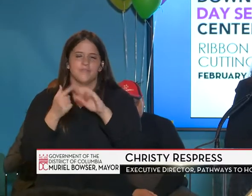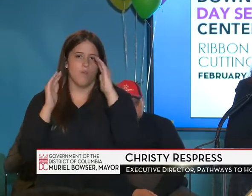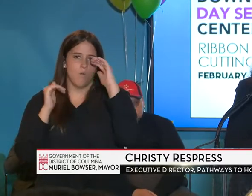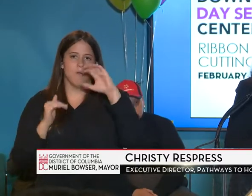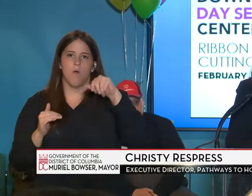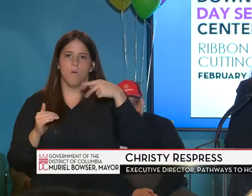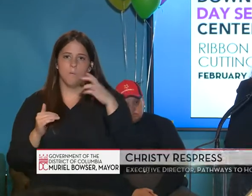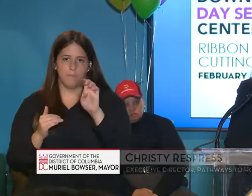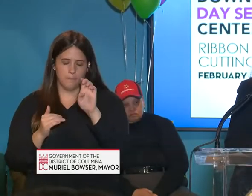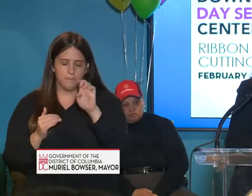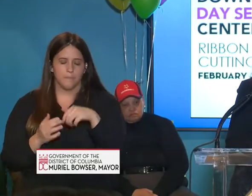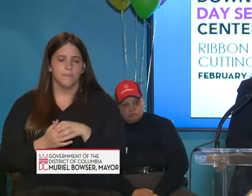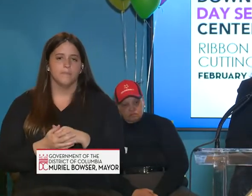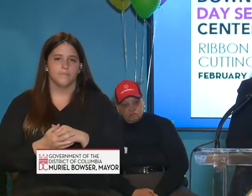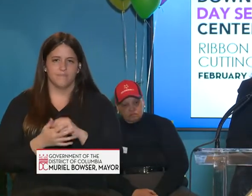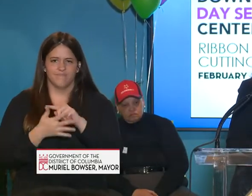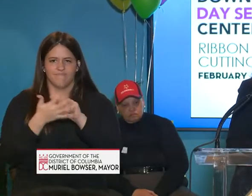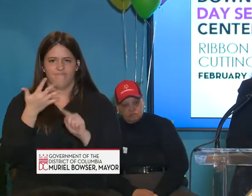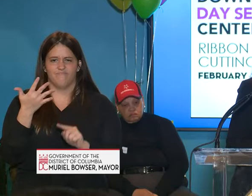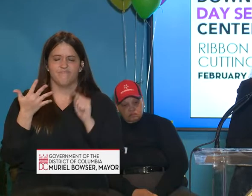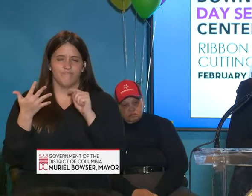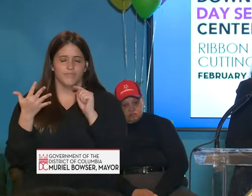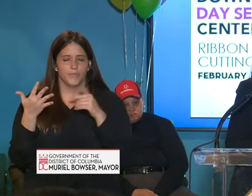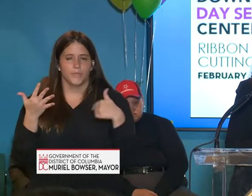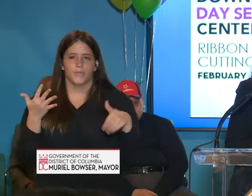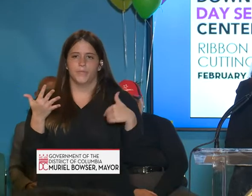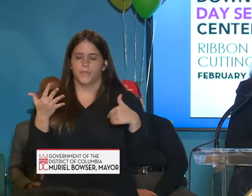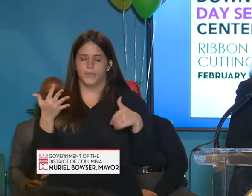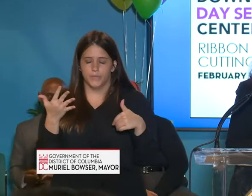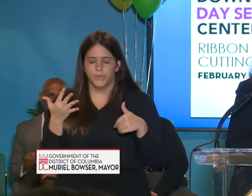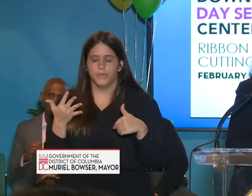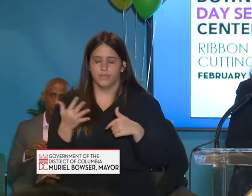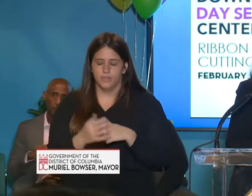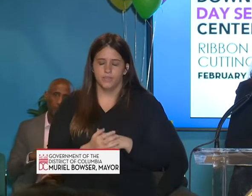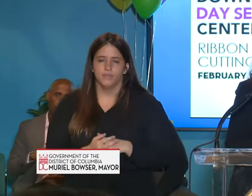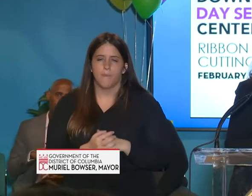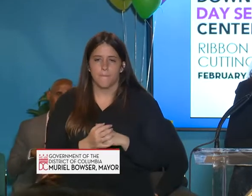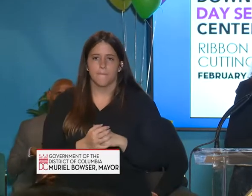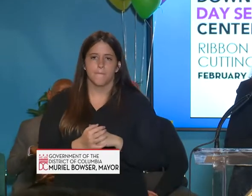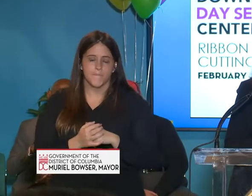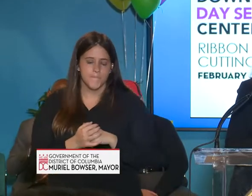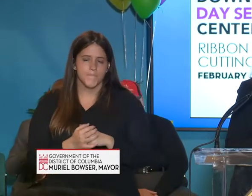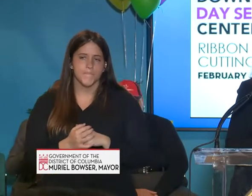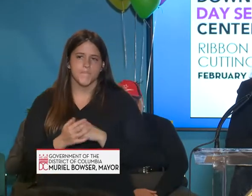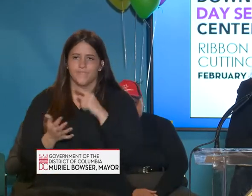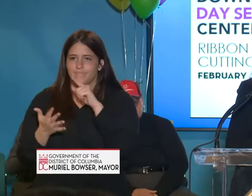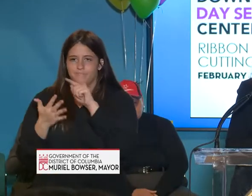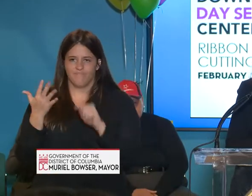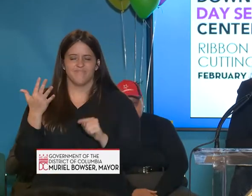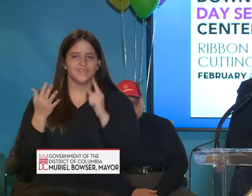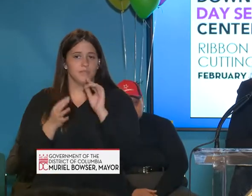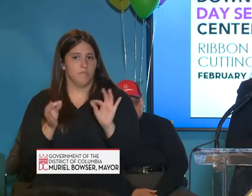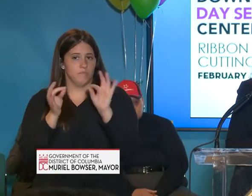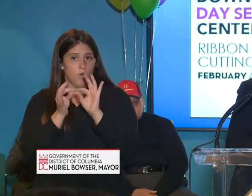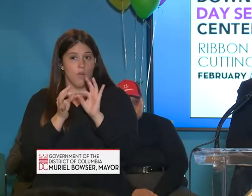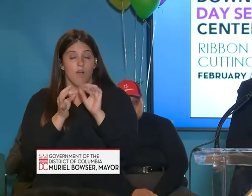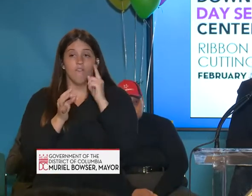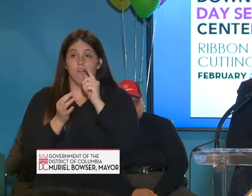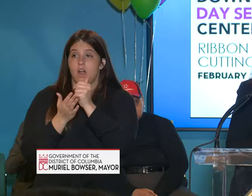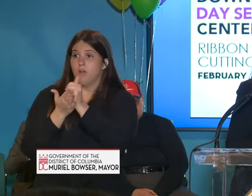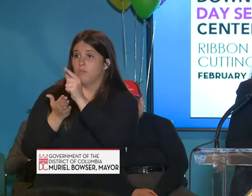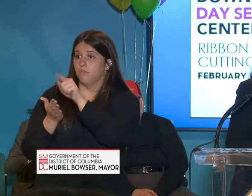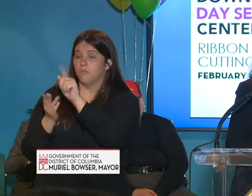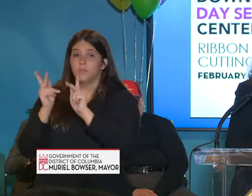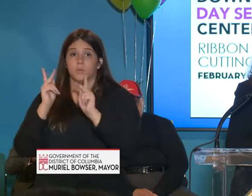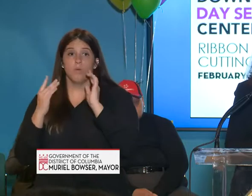hope. These are the intangible things that are going to be offered here at the center, and I have to say they are just as critical to helping people recover and